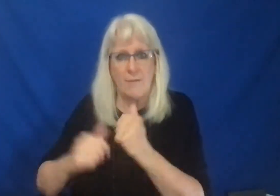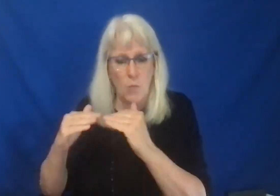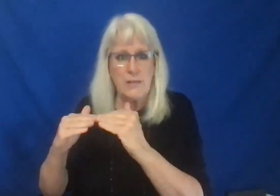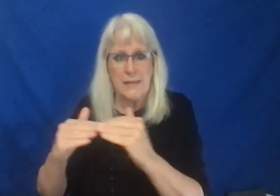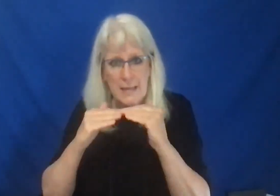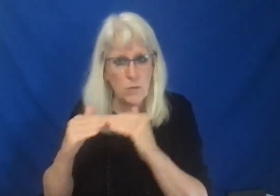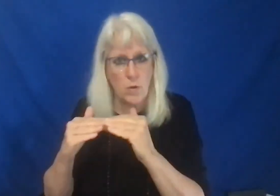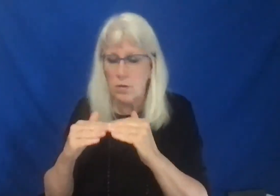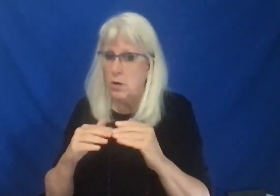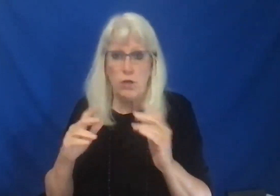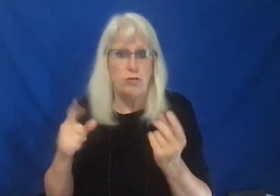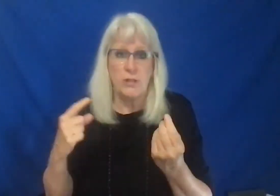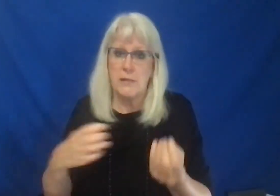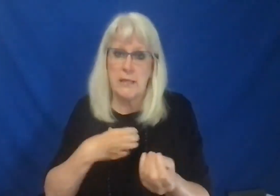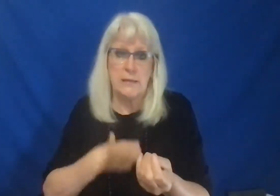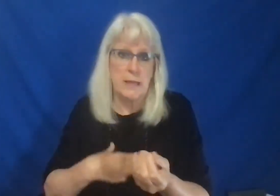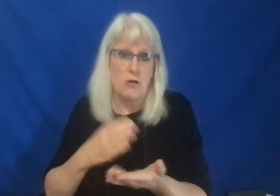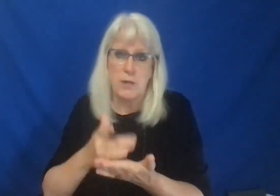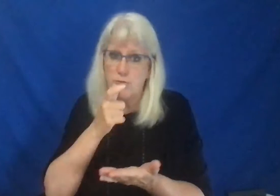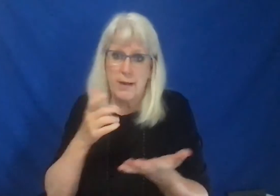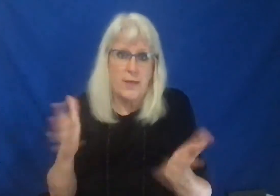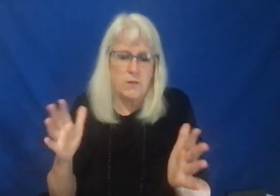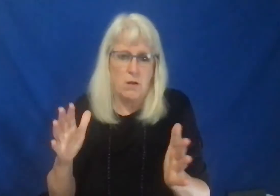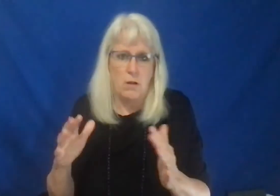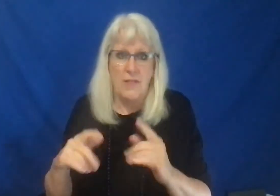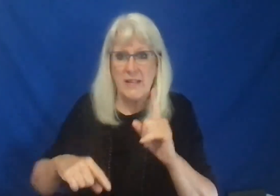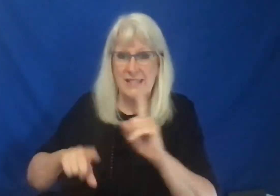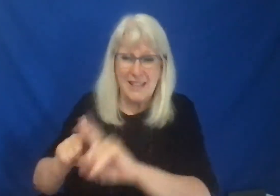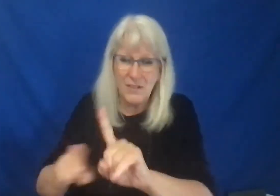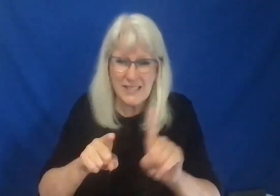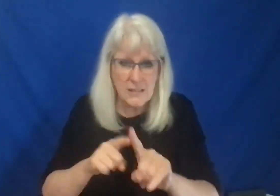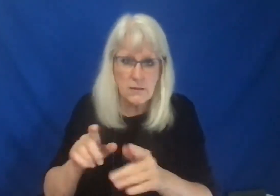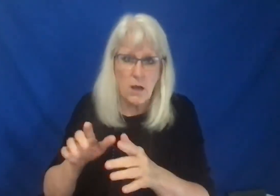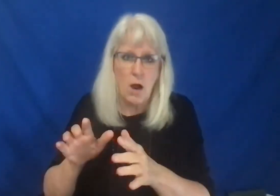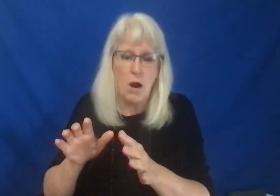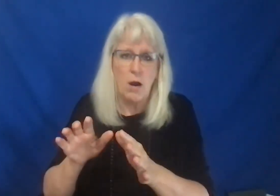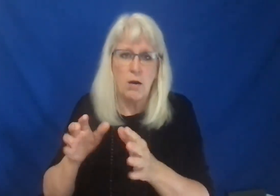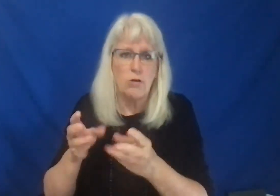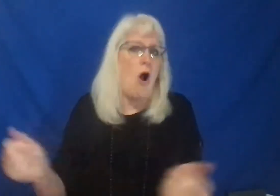stop drinking, and it erases the differences between us. And